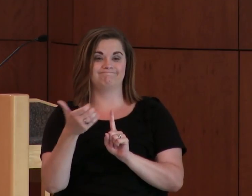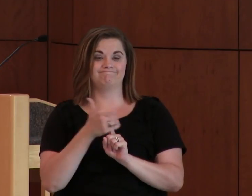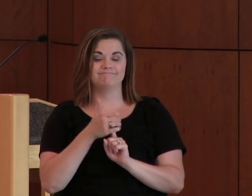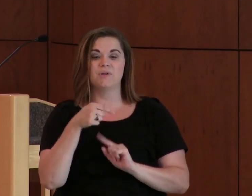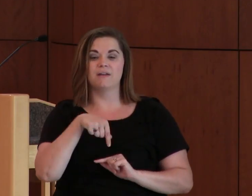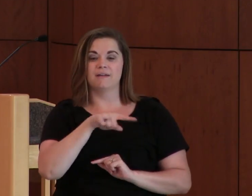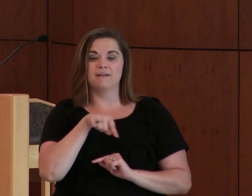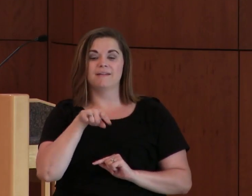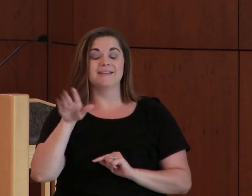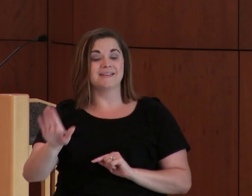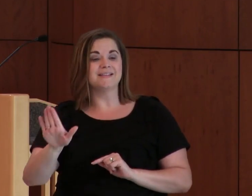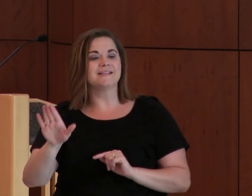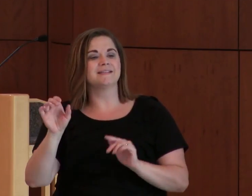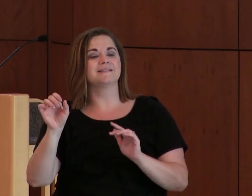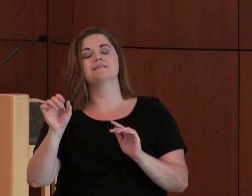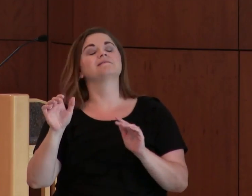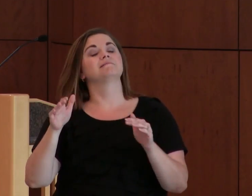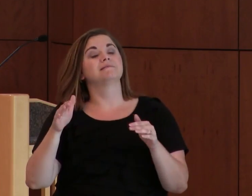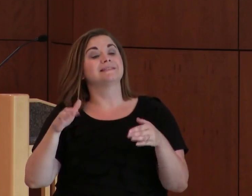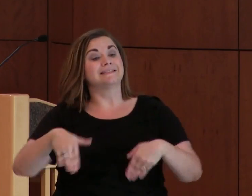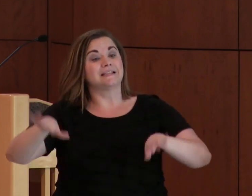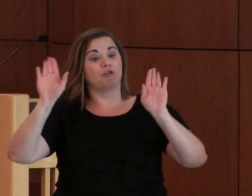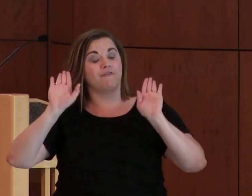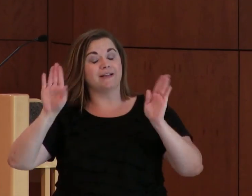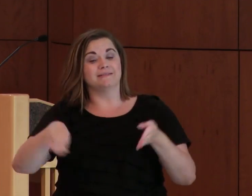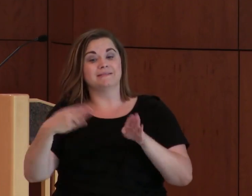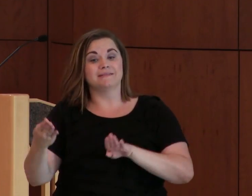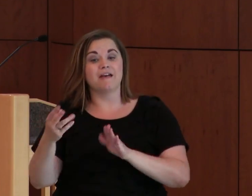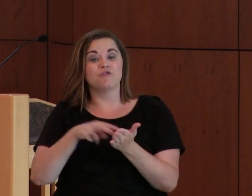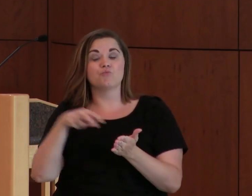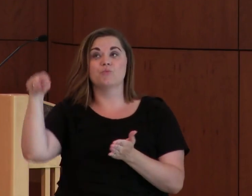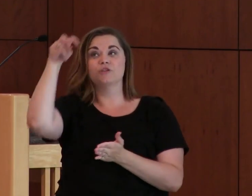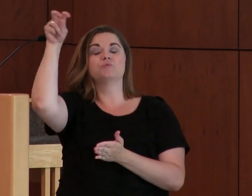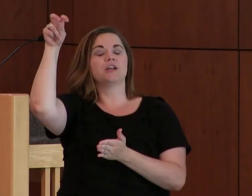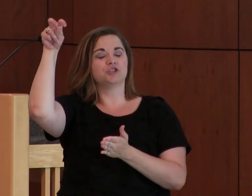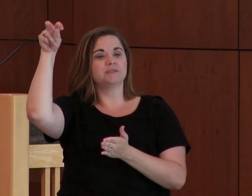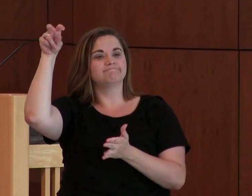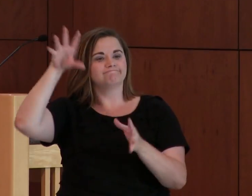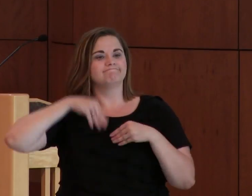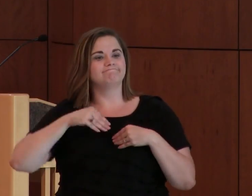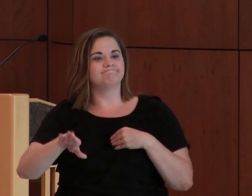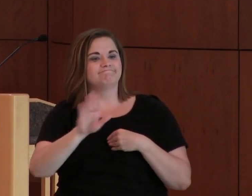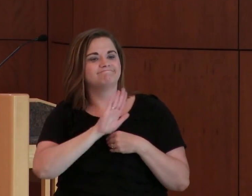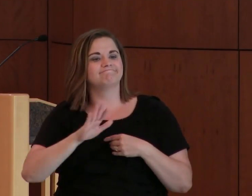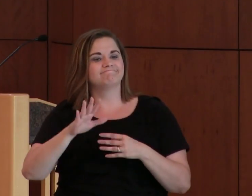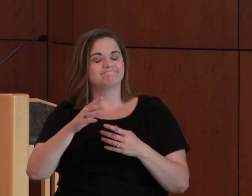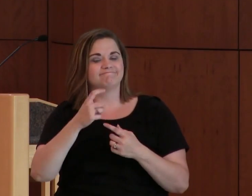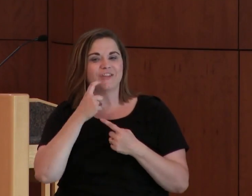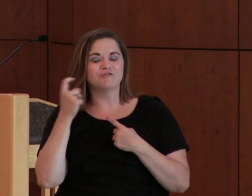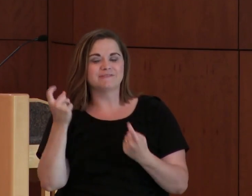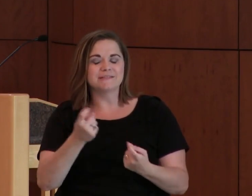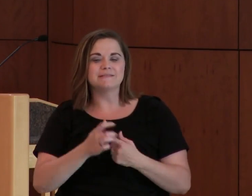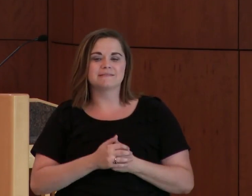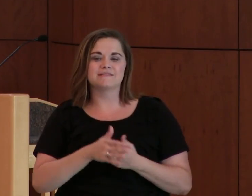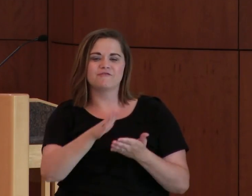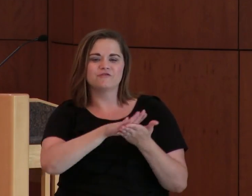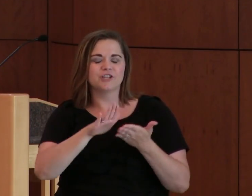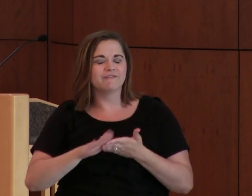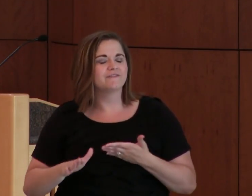and resurrection, him taking up their burdens, and this trap is one that they can't escape from, that they cannot escape his love